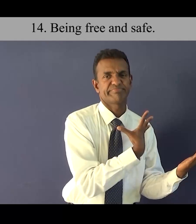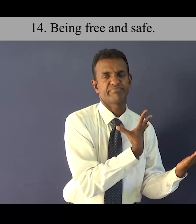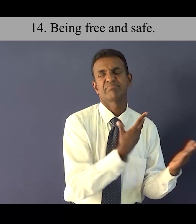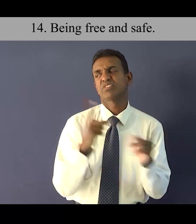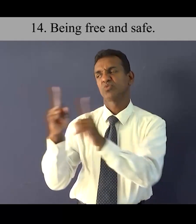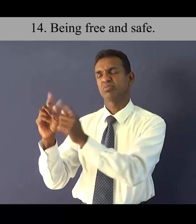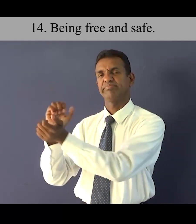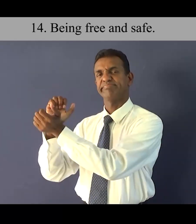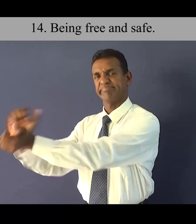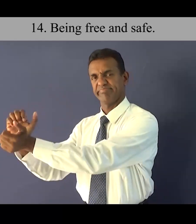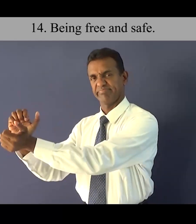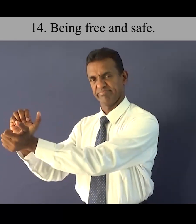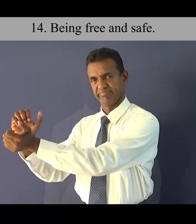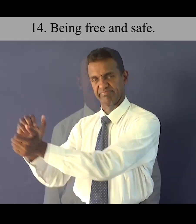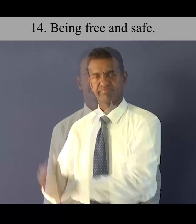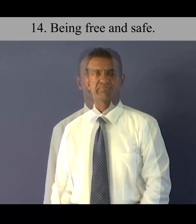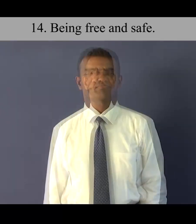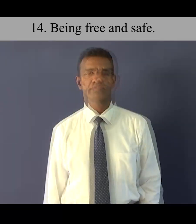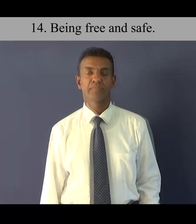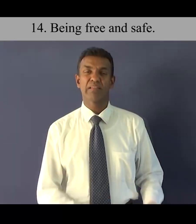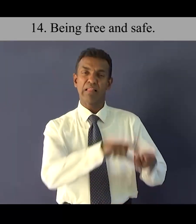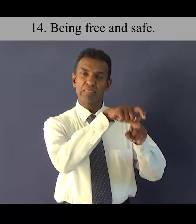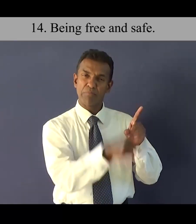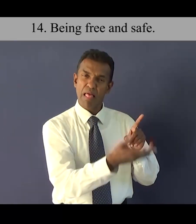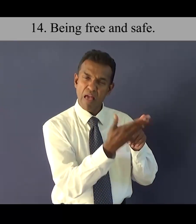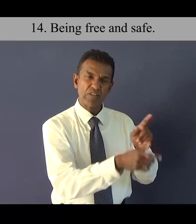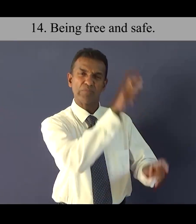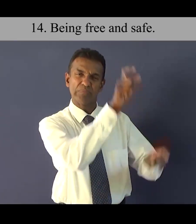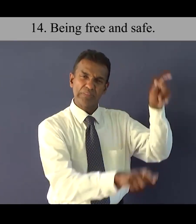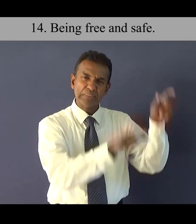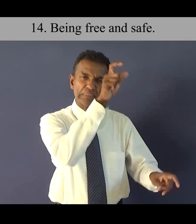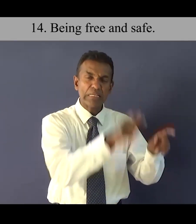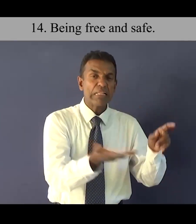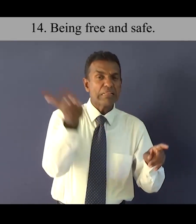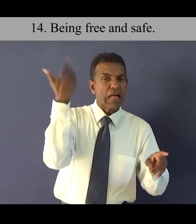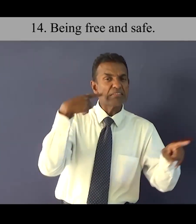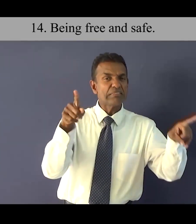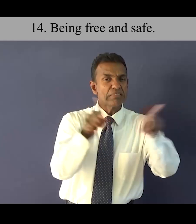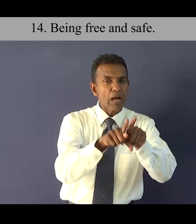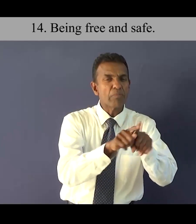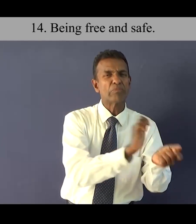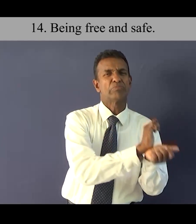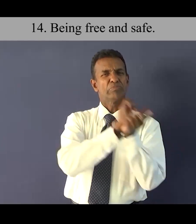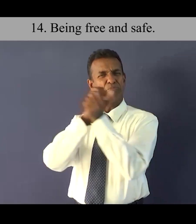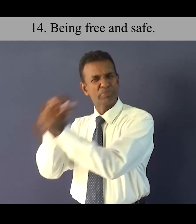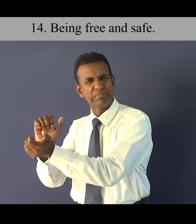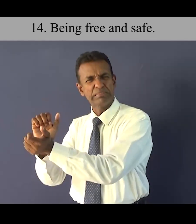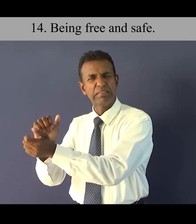If disabled people are locked up, they should be treated in the